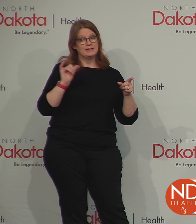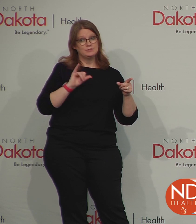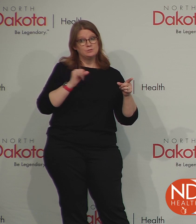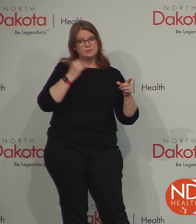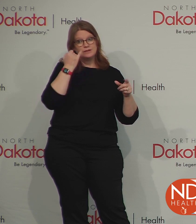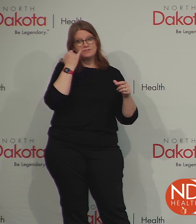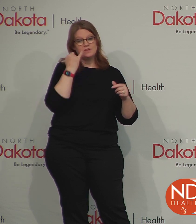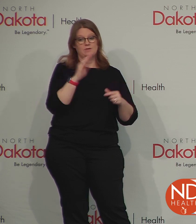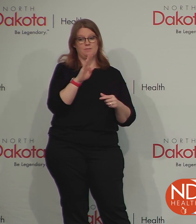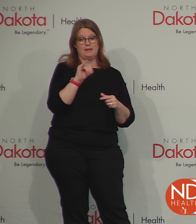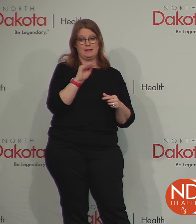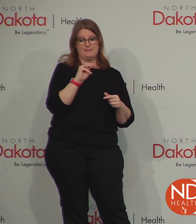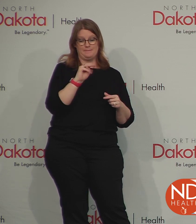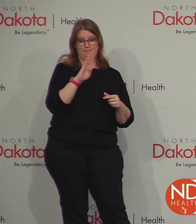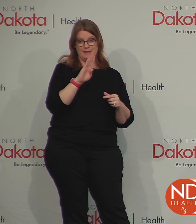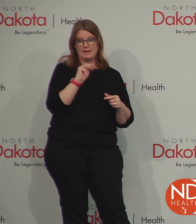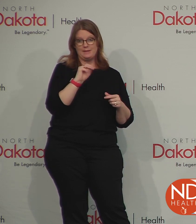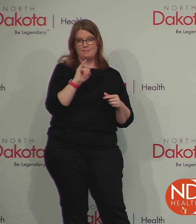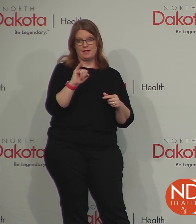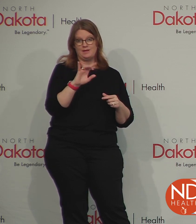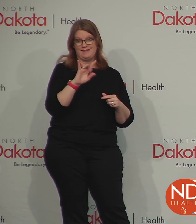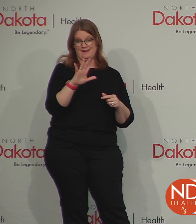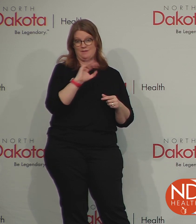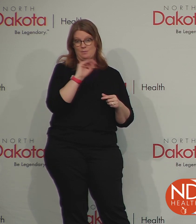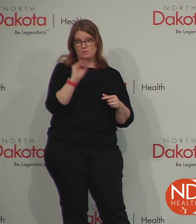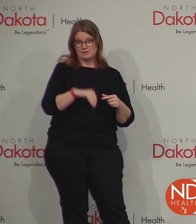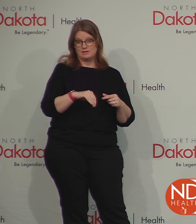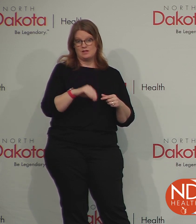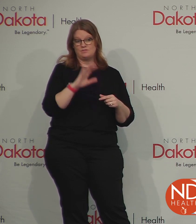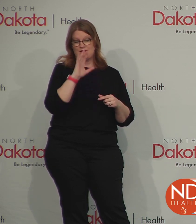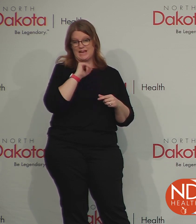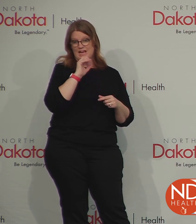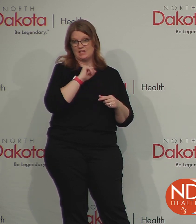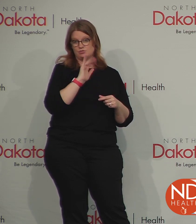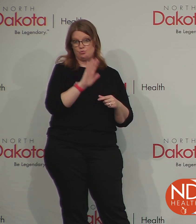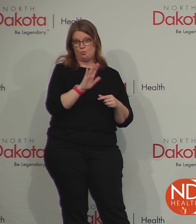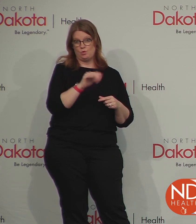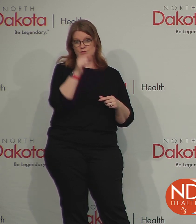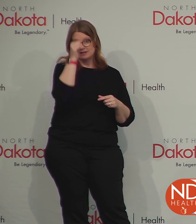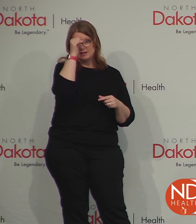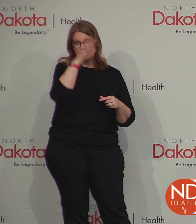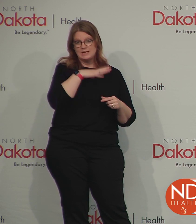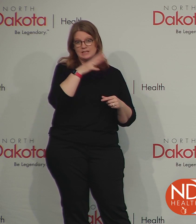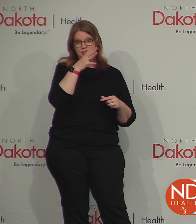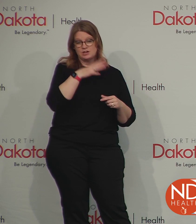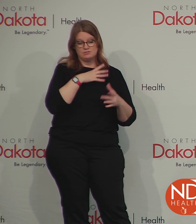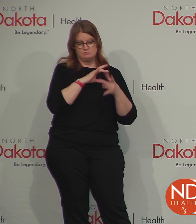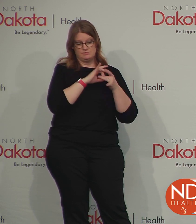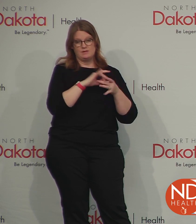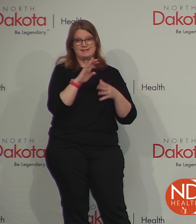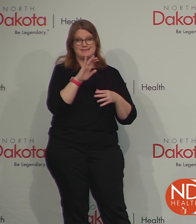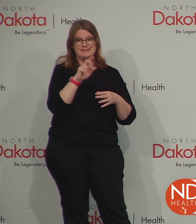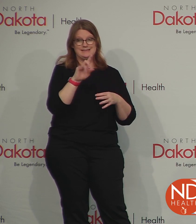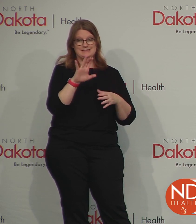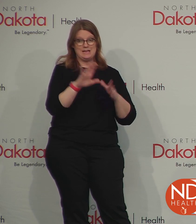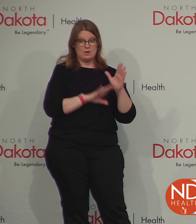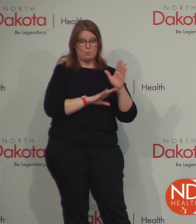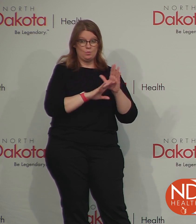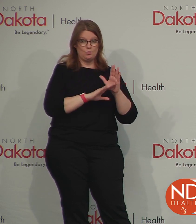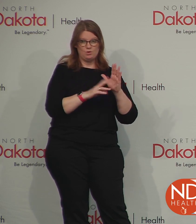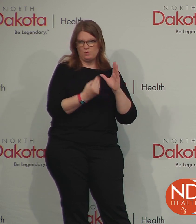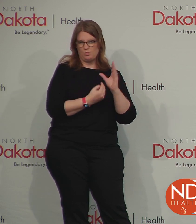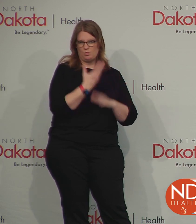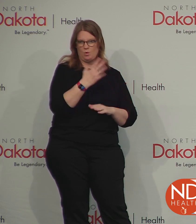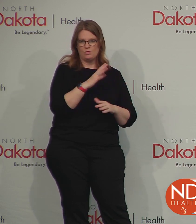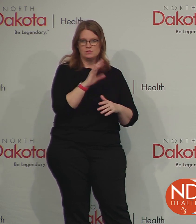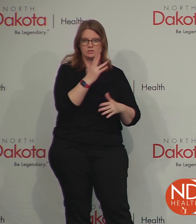have a BMI that's at least the 85th percentile for your age and gender based on a CDC growth chart. If you have